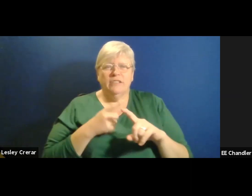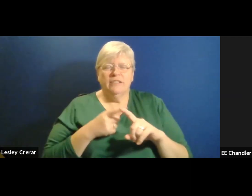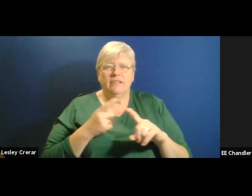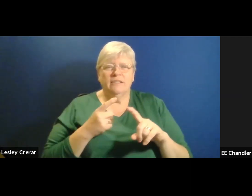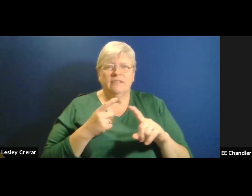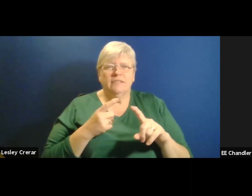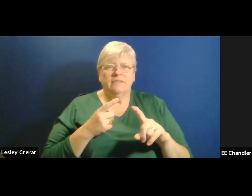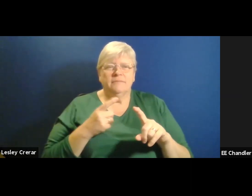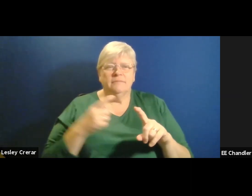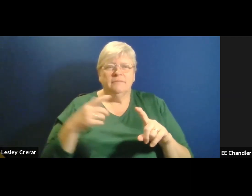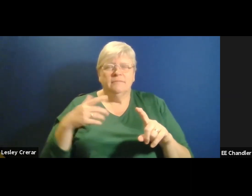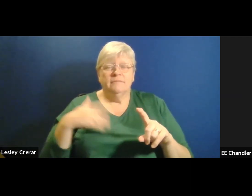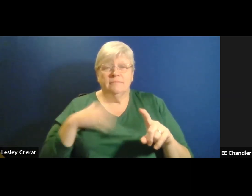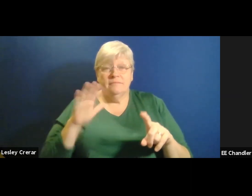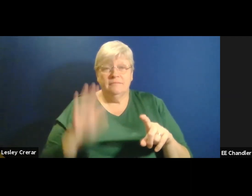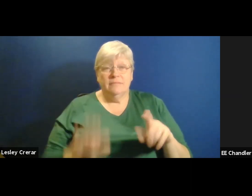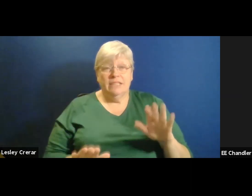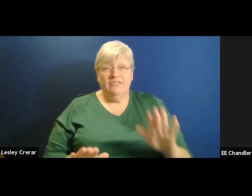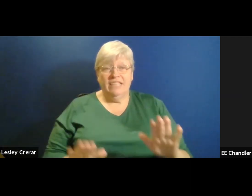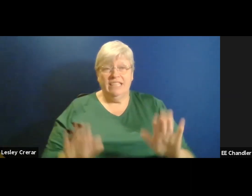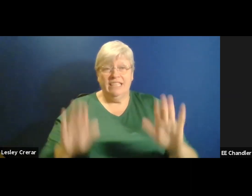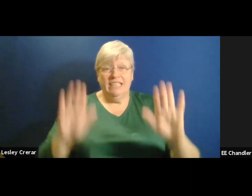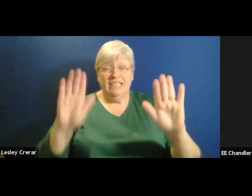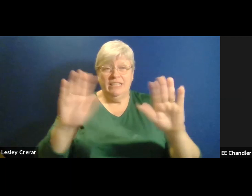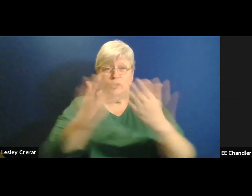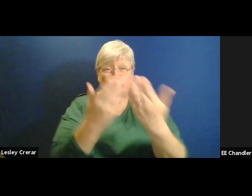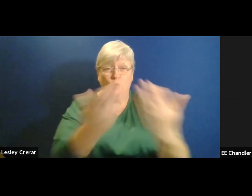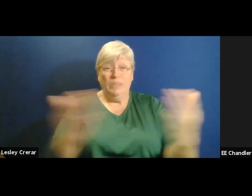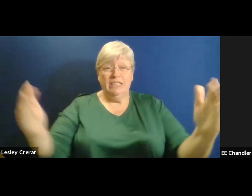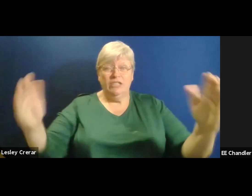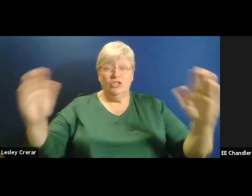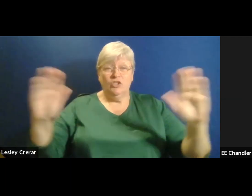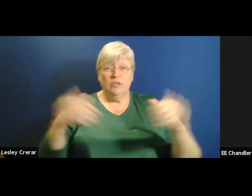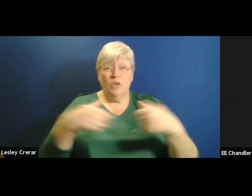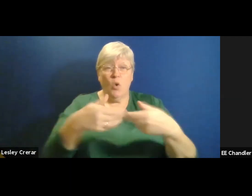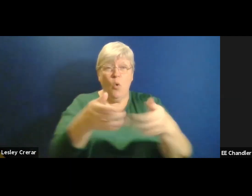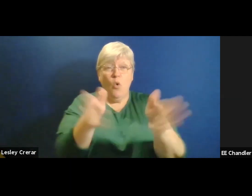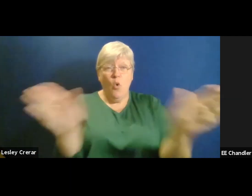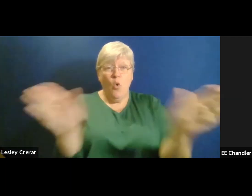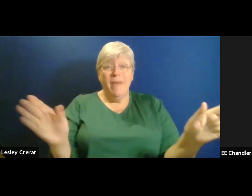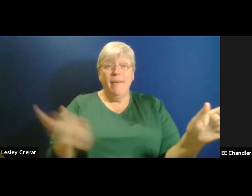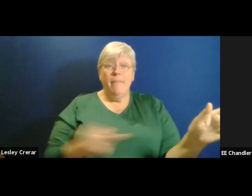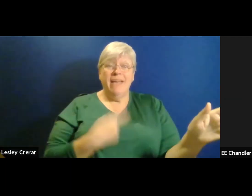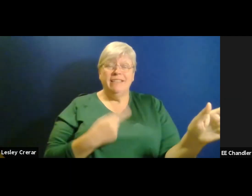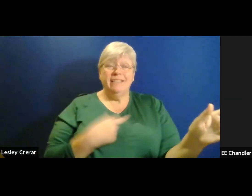I plant bare feet against the cold windscreen, open myself to you, wish for these minutes to save